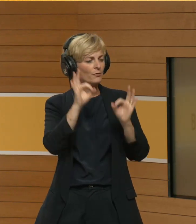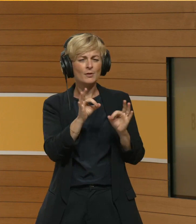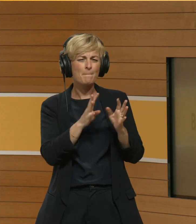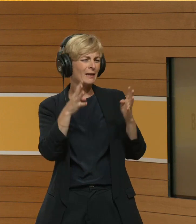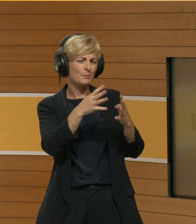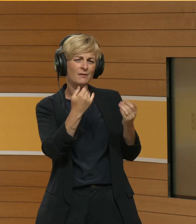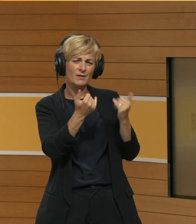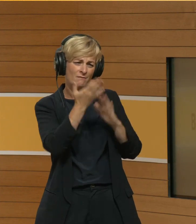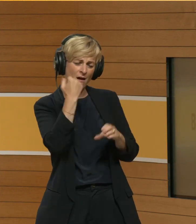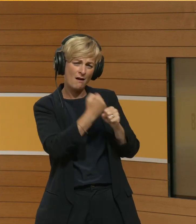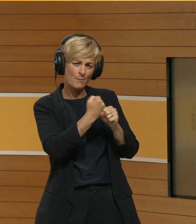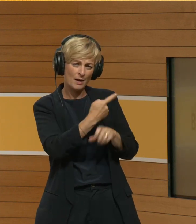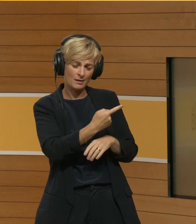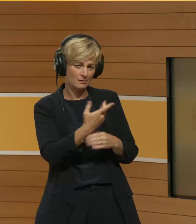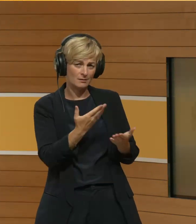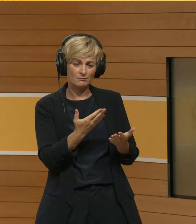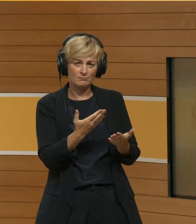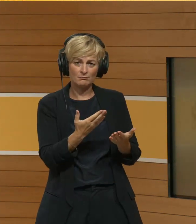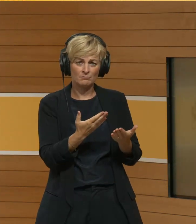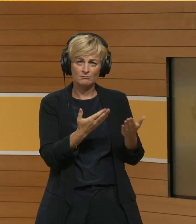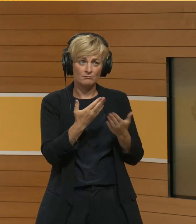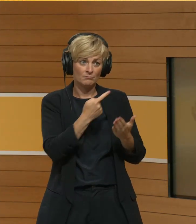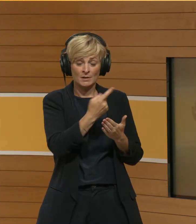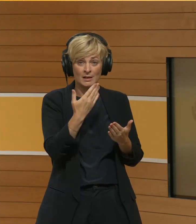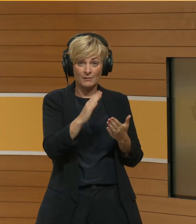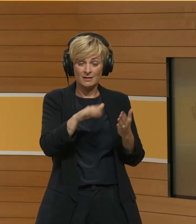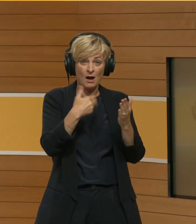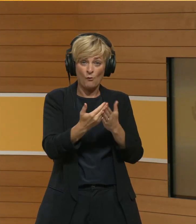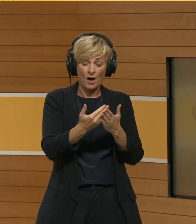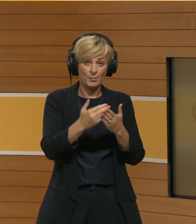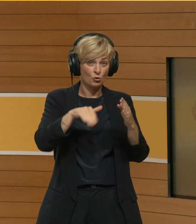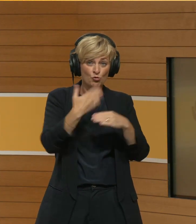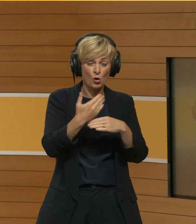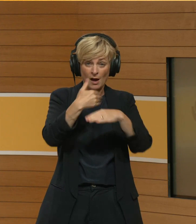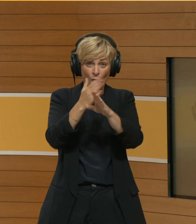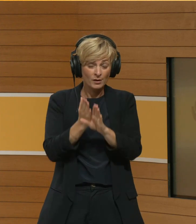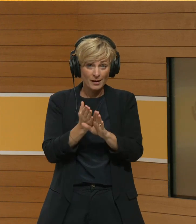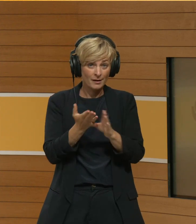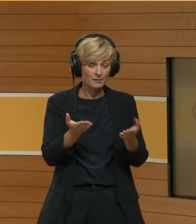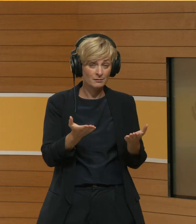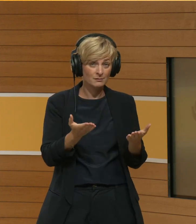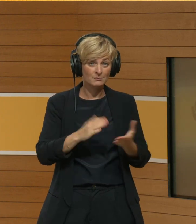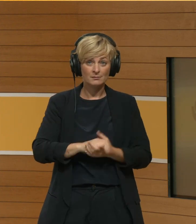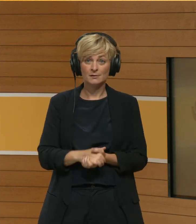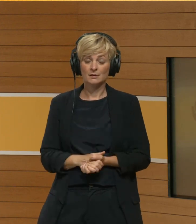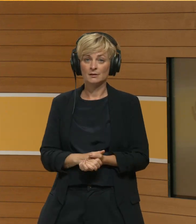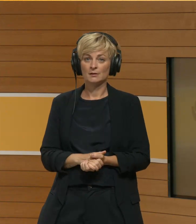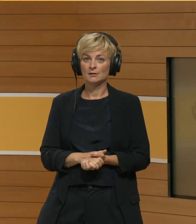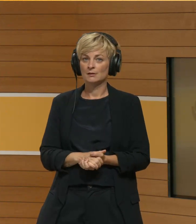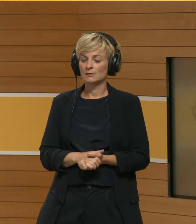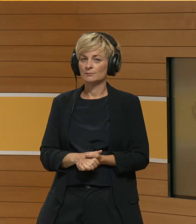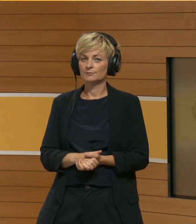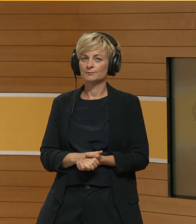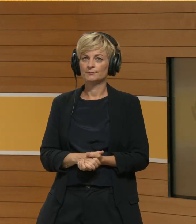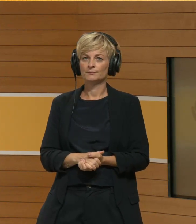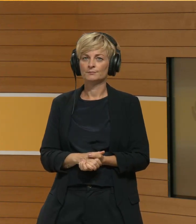you reallocate the tasks and responsibilities? I suppose, as I say,